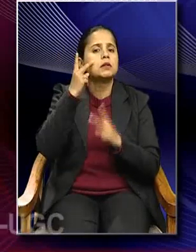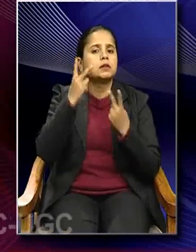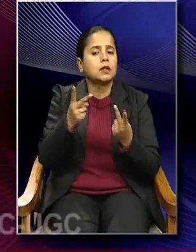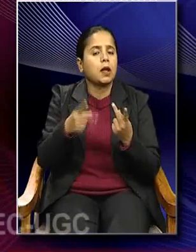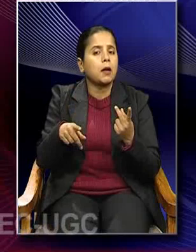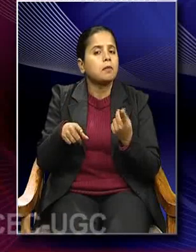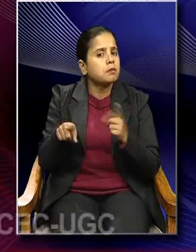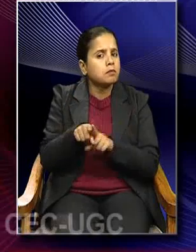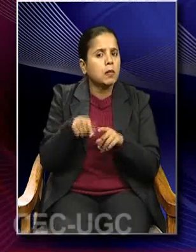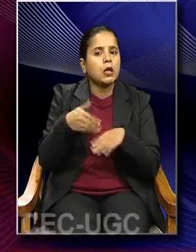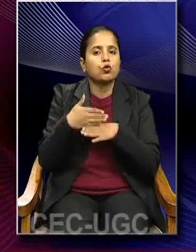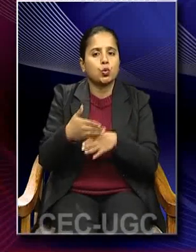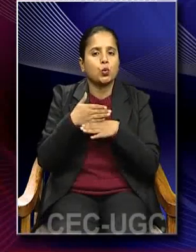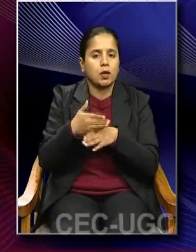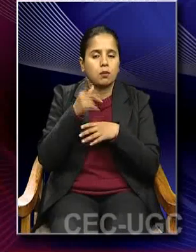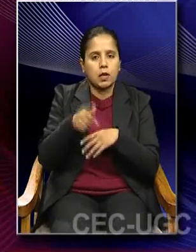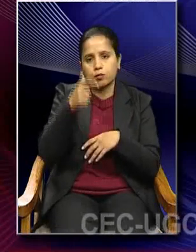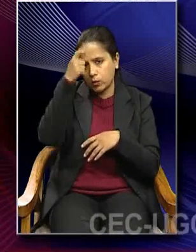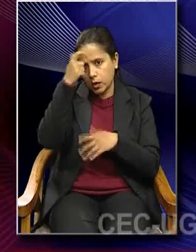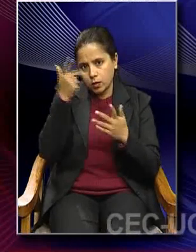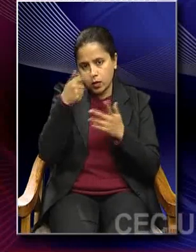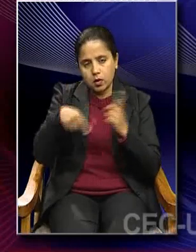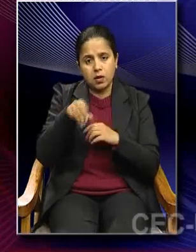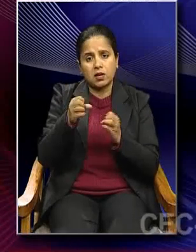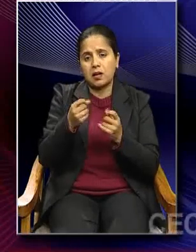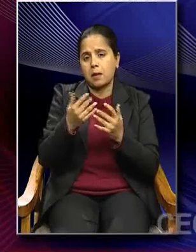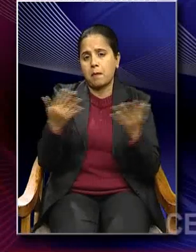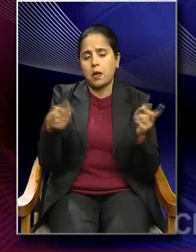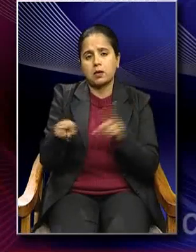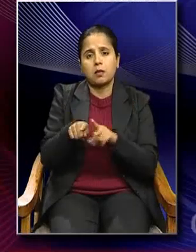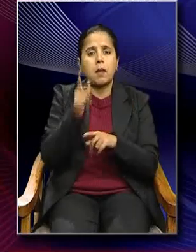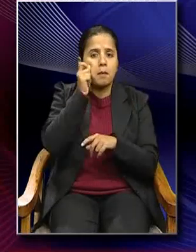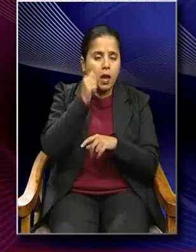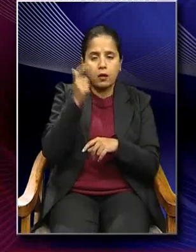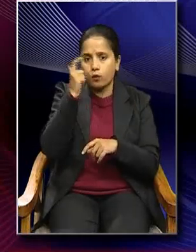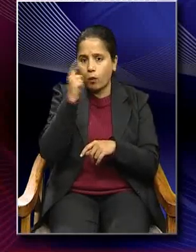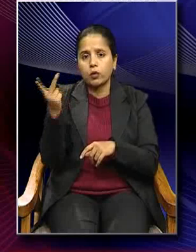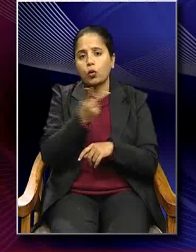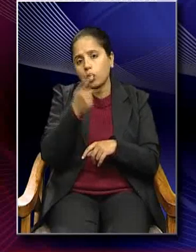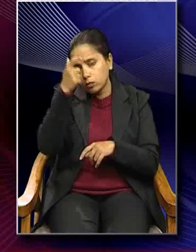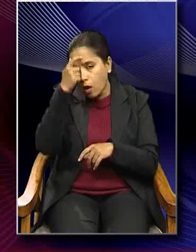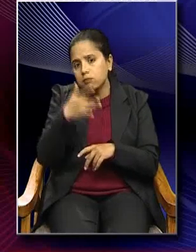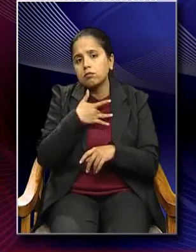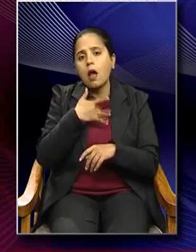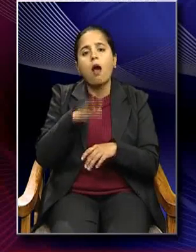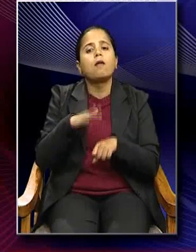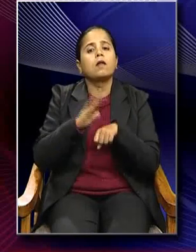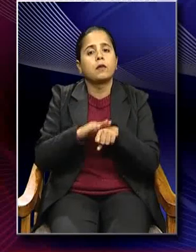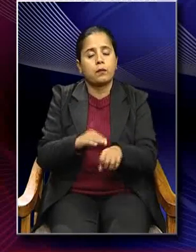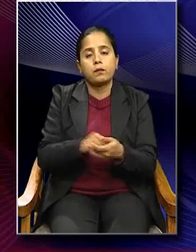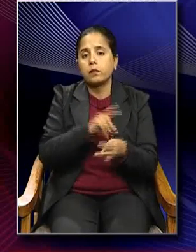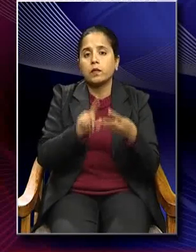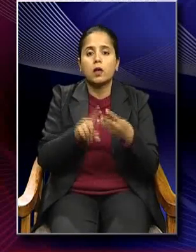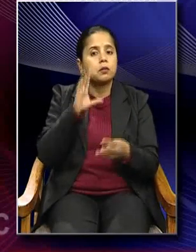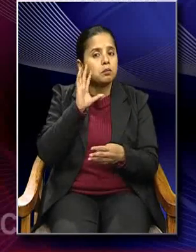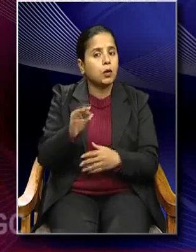a sharing of the problem by a number of men and women. The third